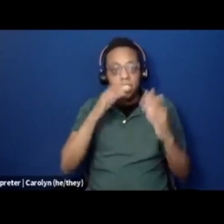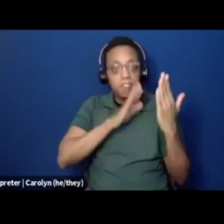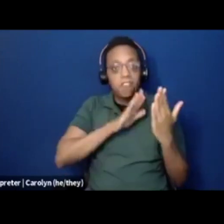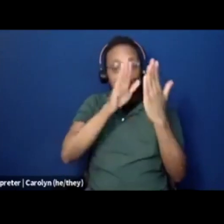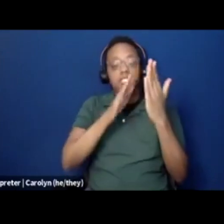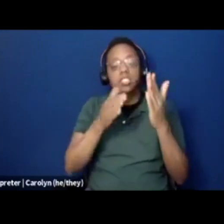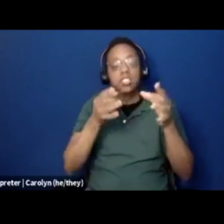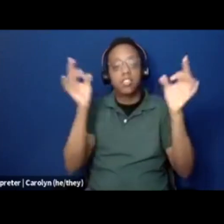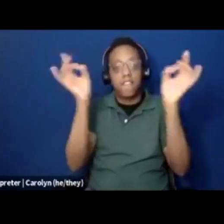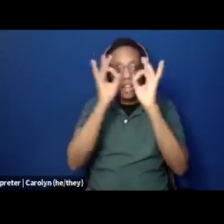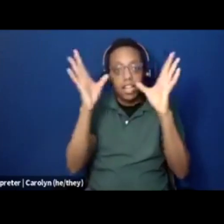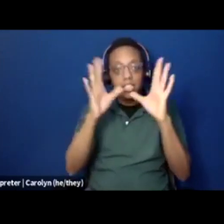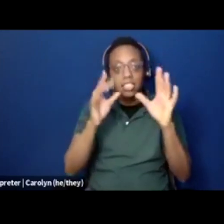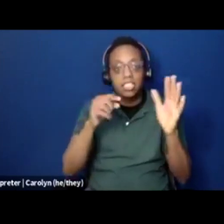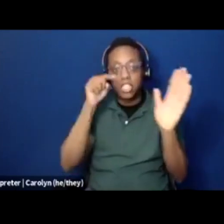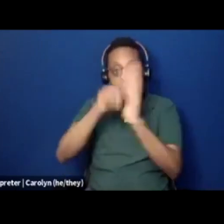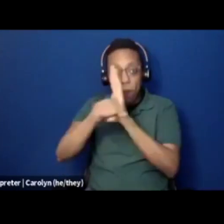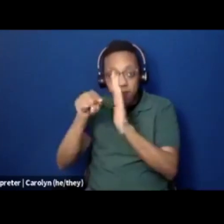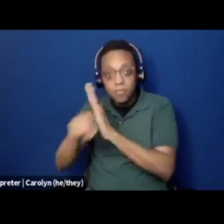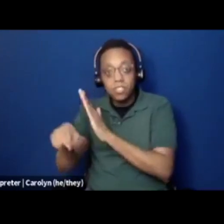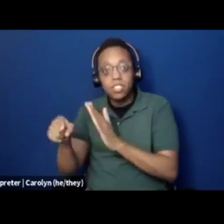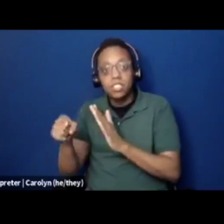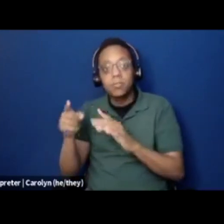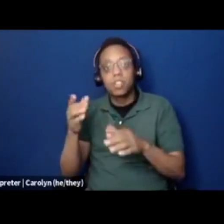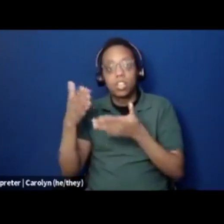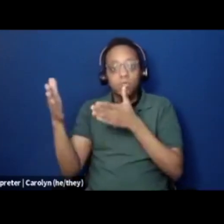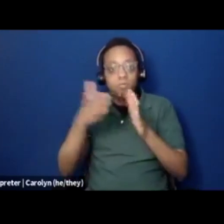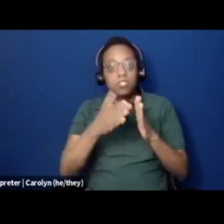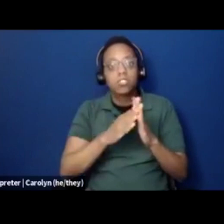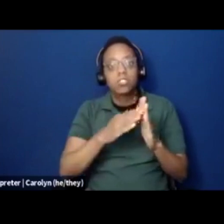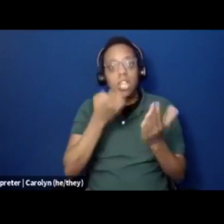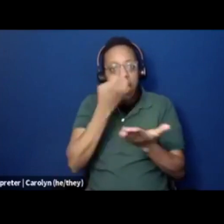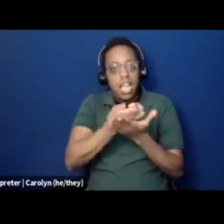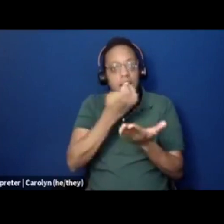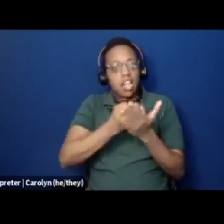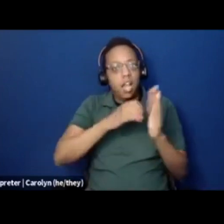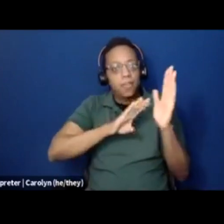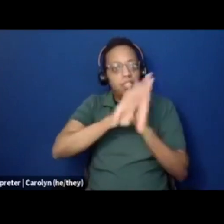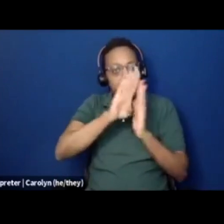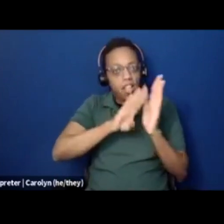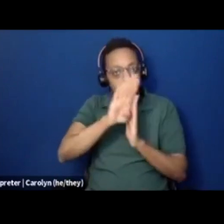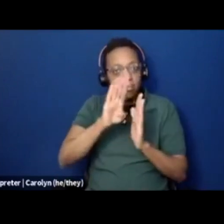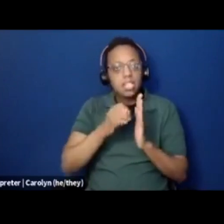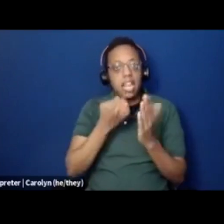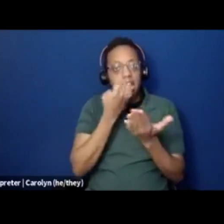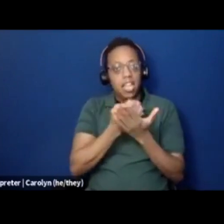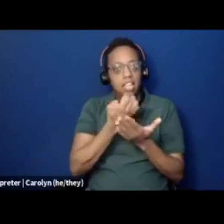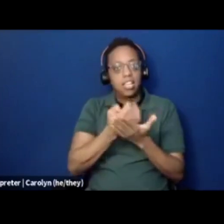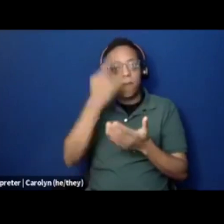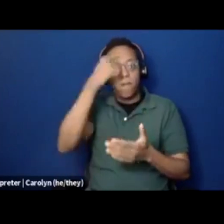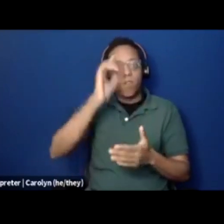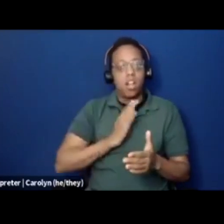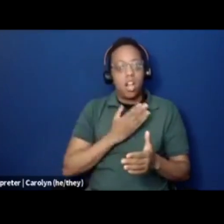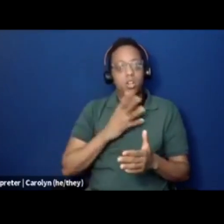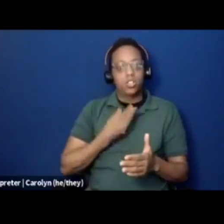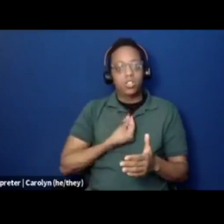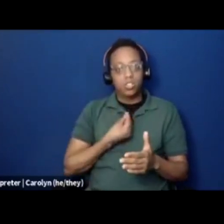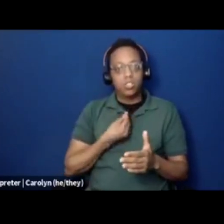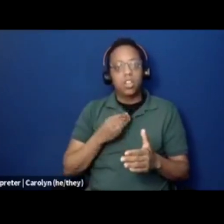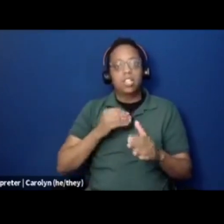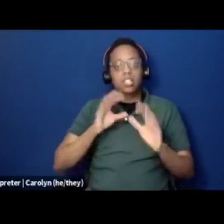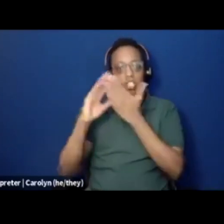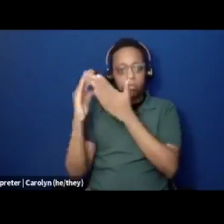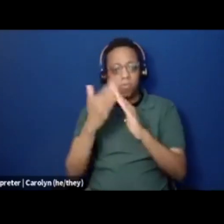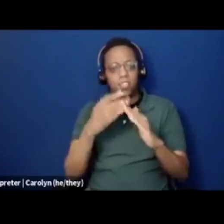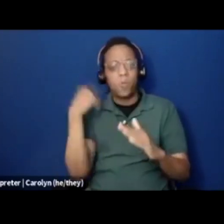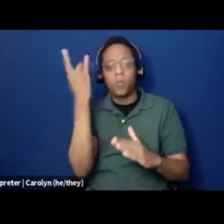but then we can also move into economic development, economics for our transgender community and what that looks like.